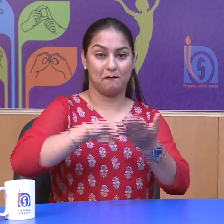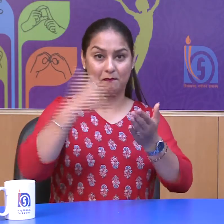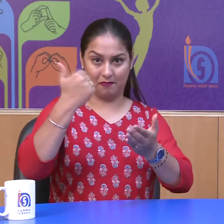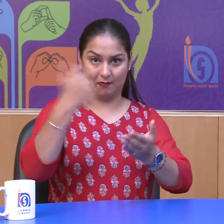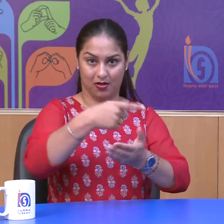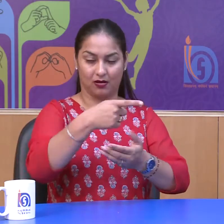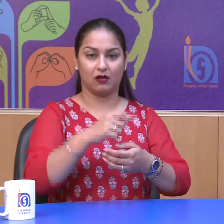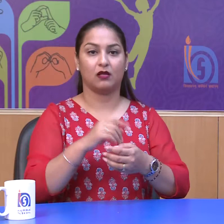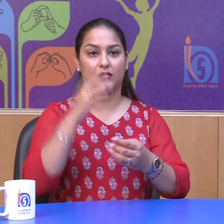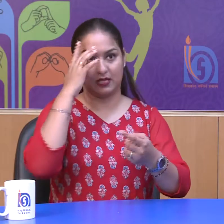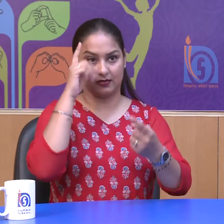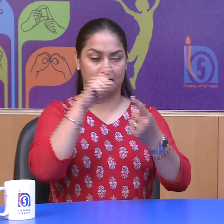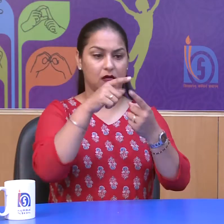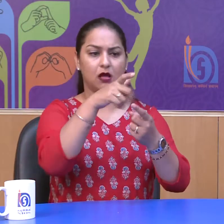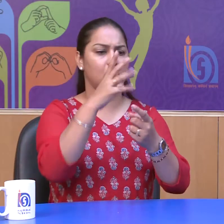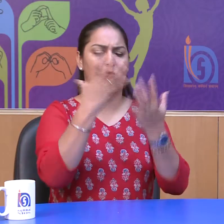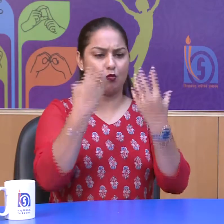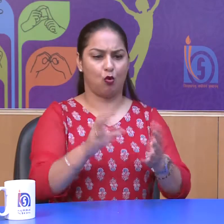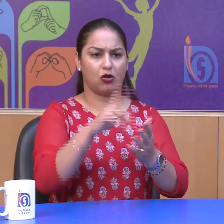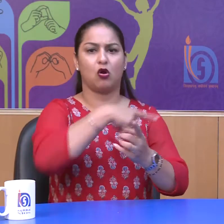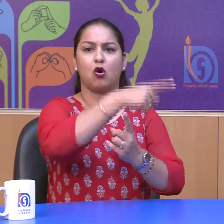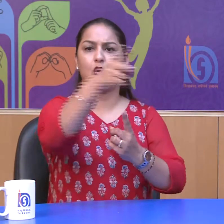is set aside by the judiciary.